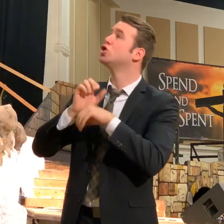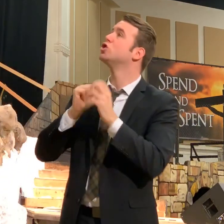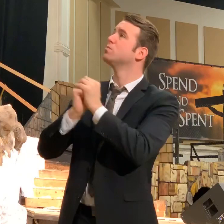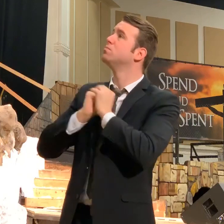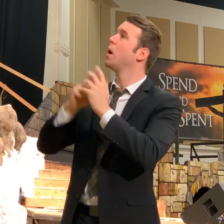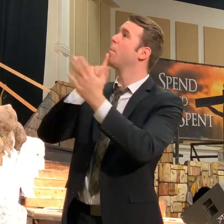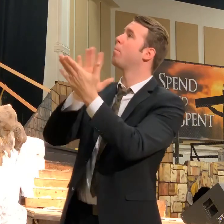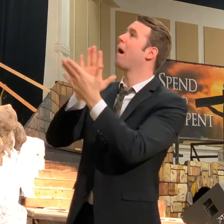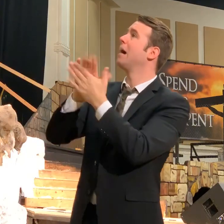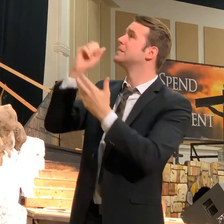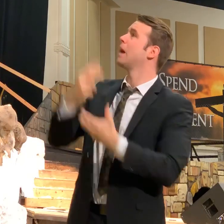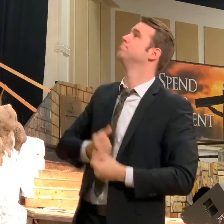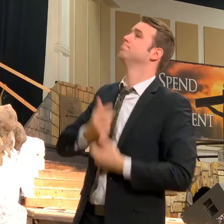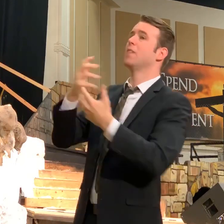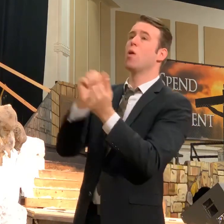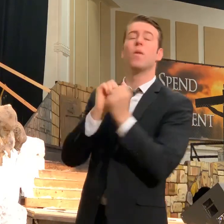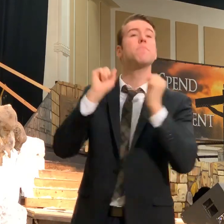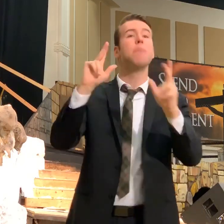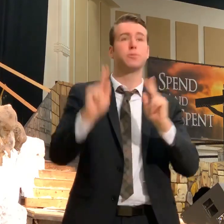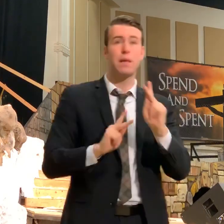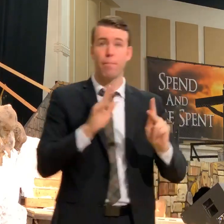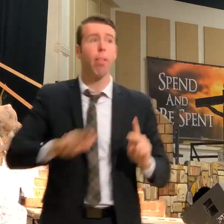praise God with much people.